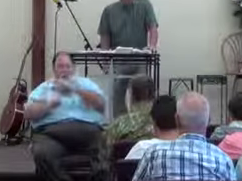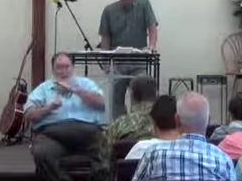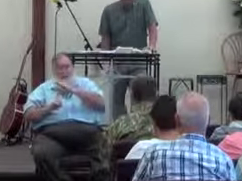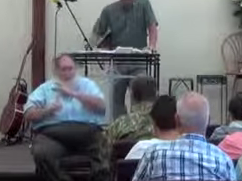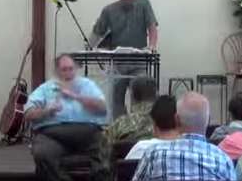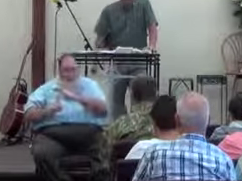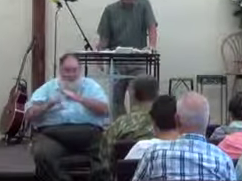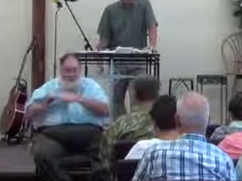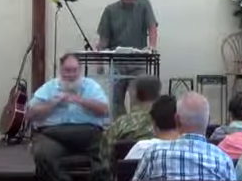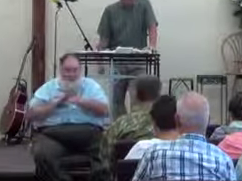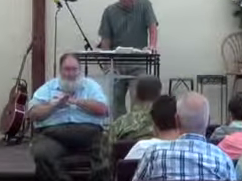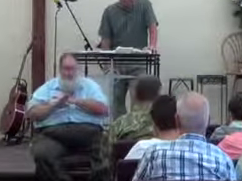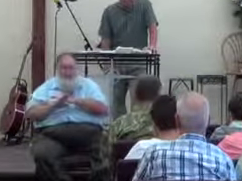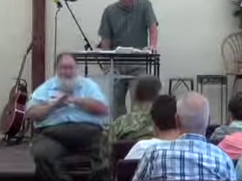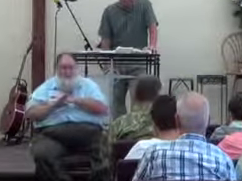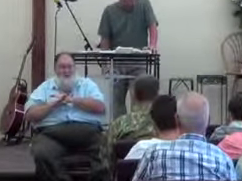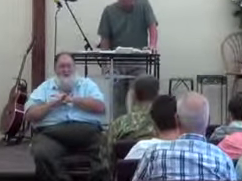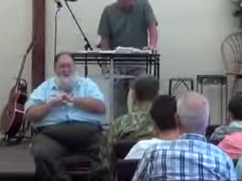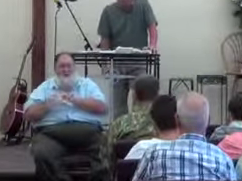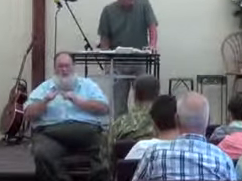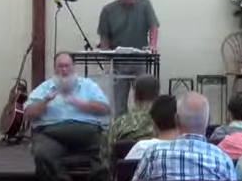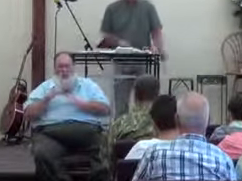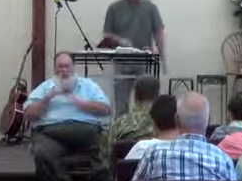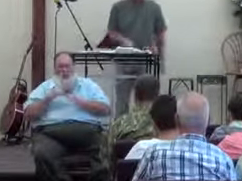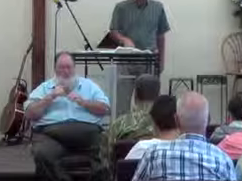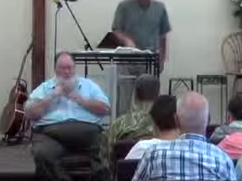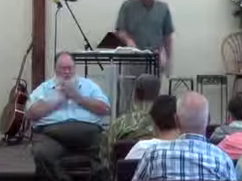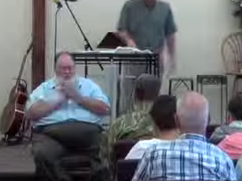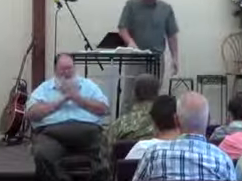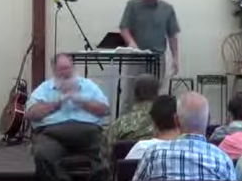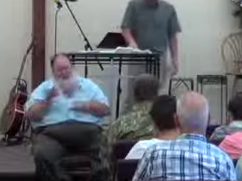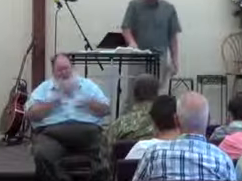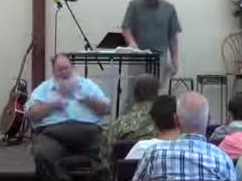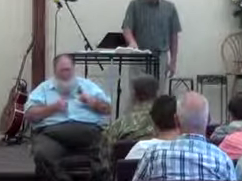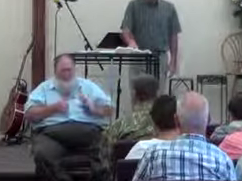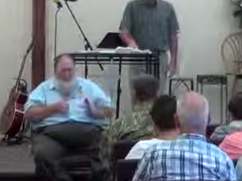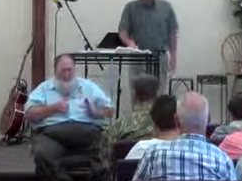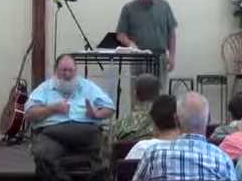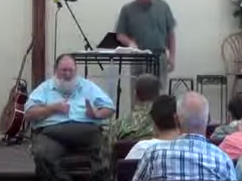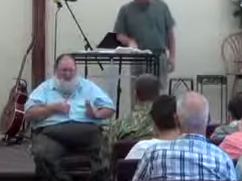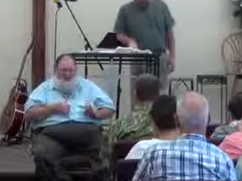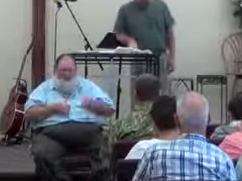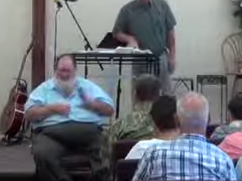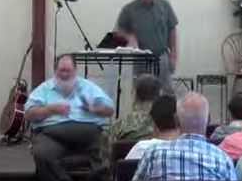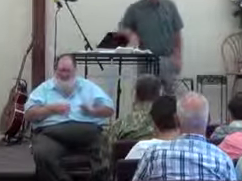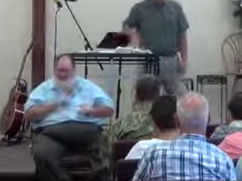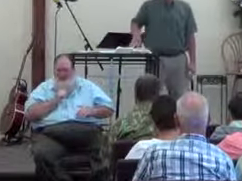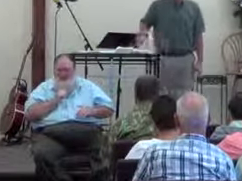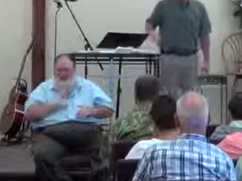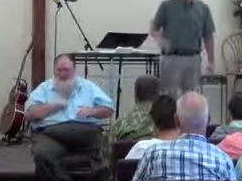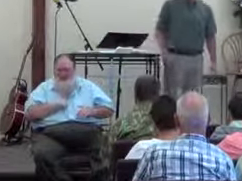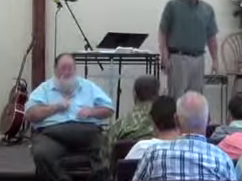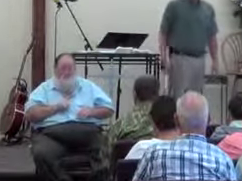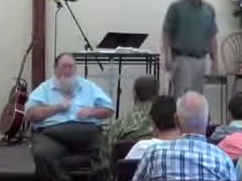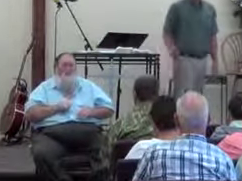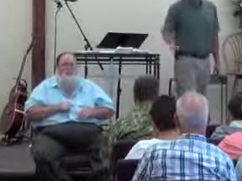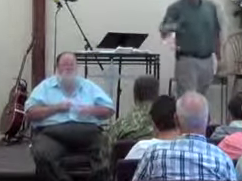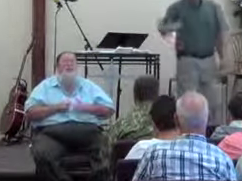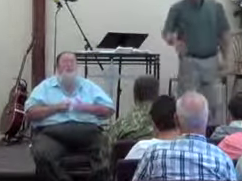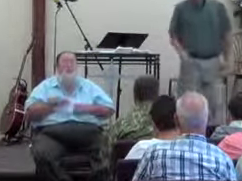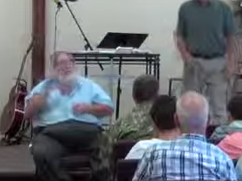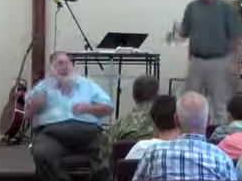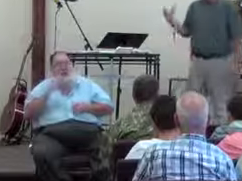And he says, you've praised other gods. Gods that don't even exist. And he says, the God who